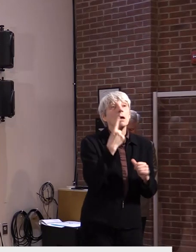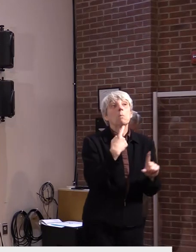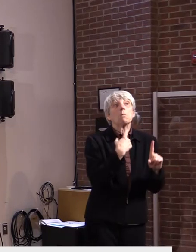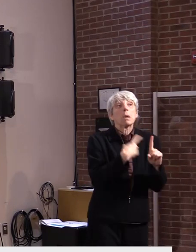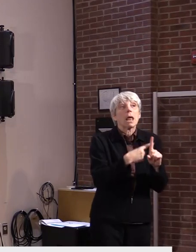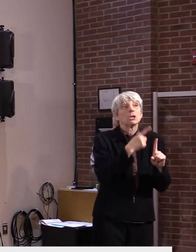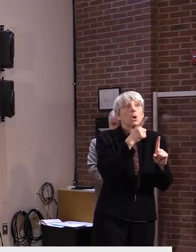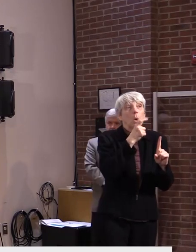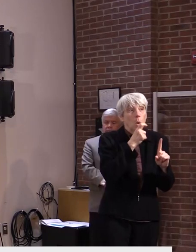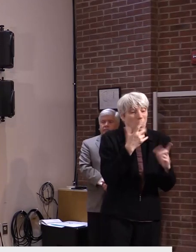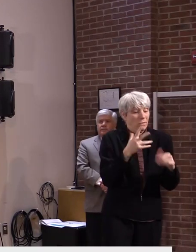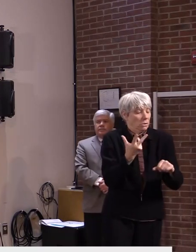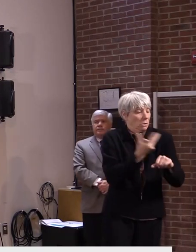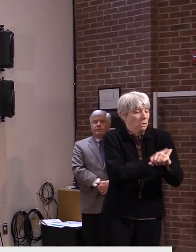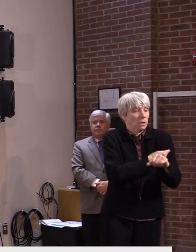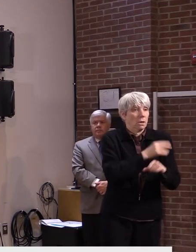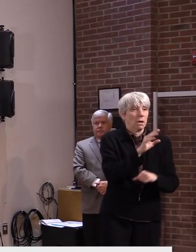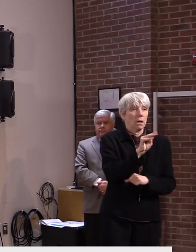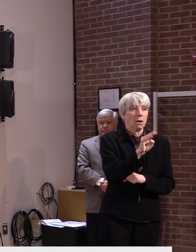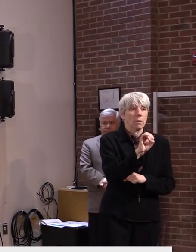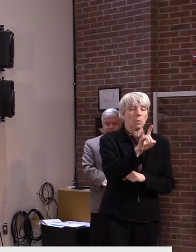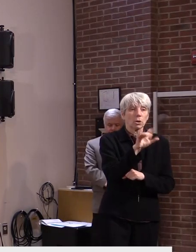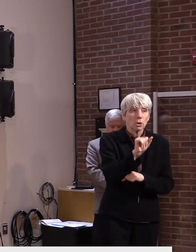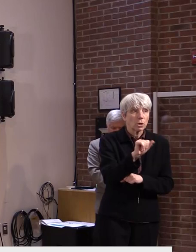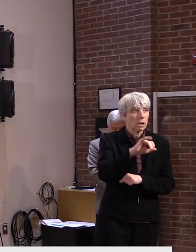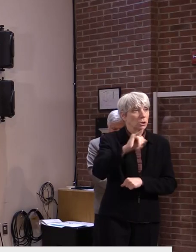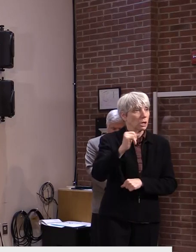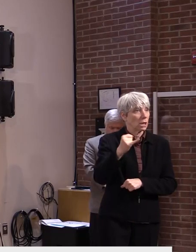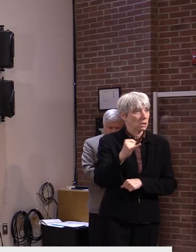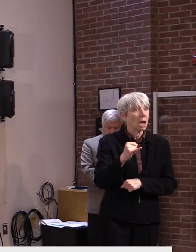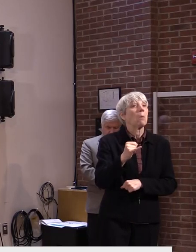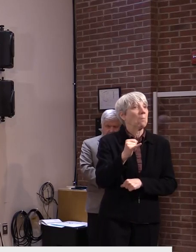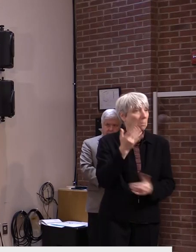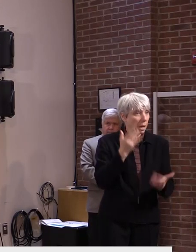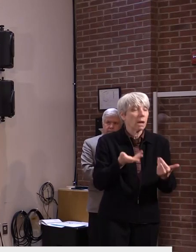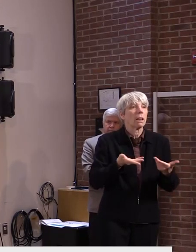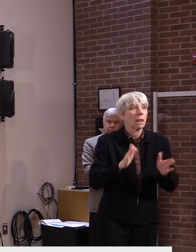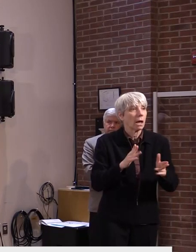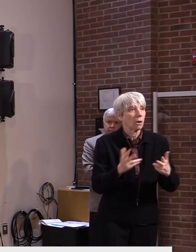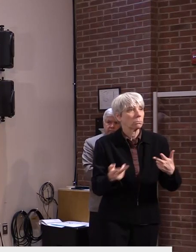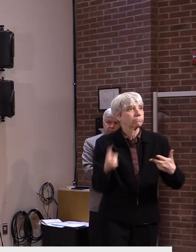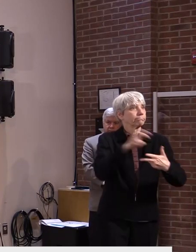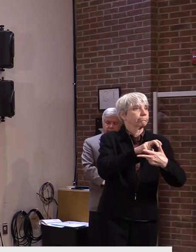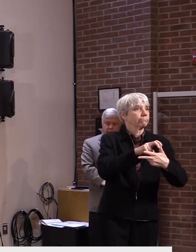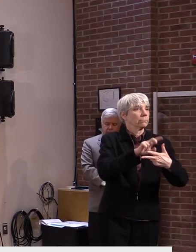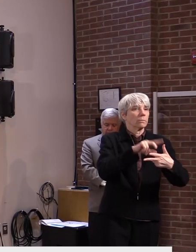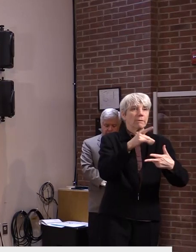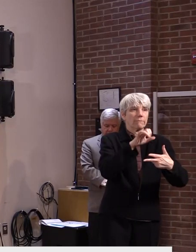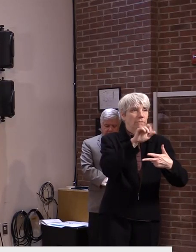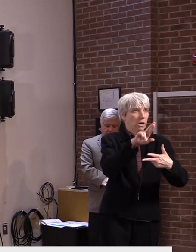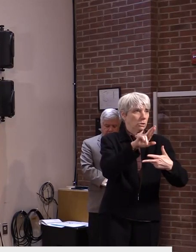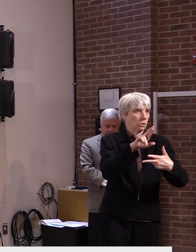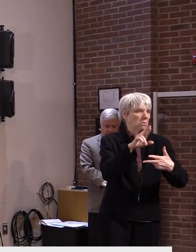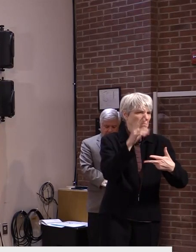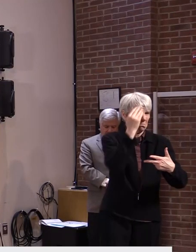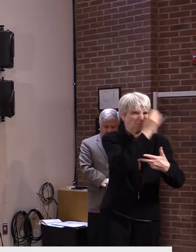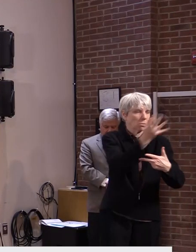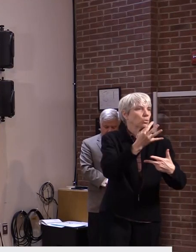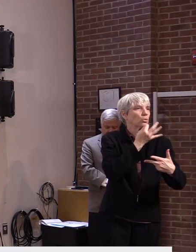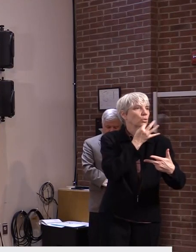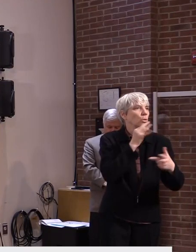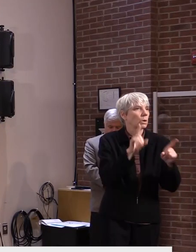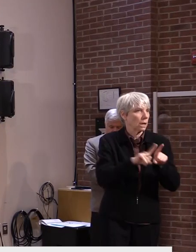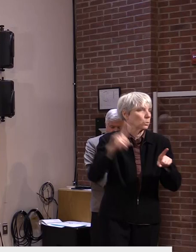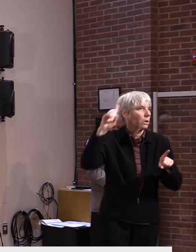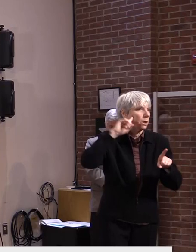forthcoming, and we can expect that data from trials of this approach will be analyzed and debated. We'll keep you up to date